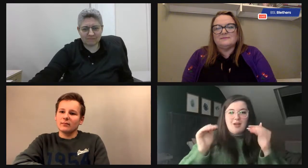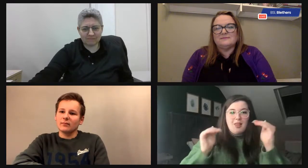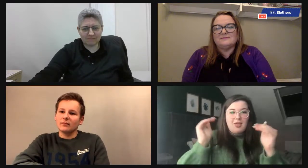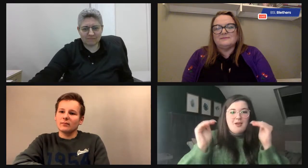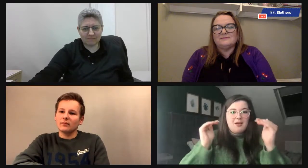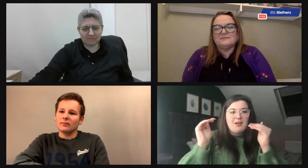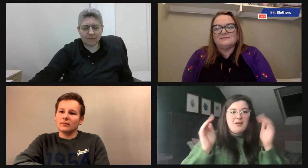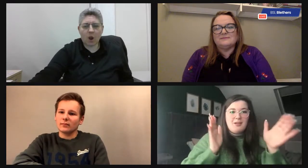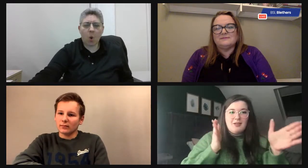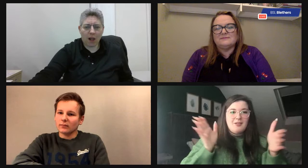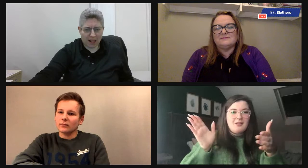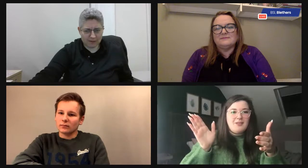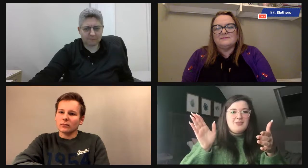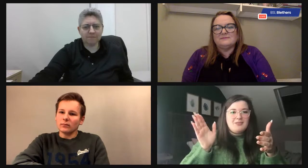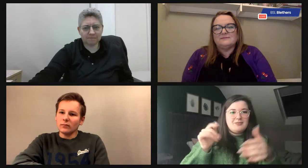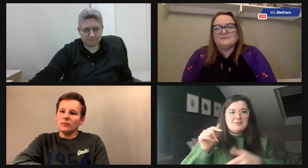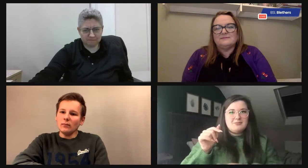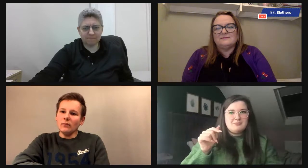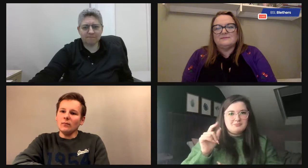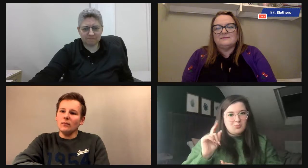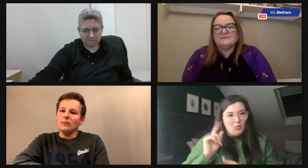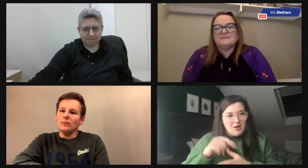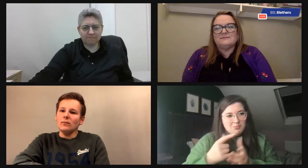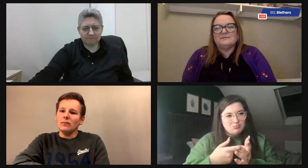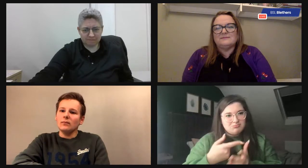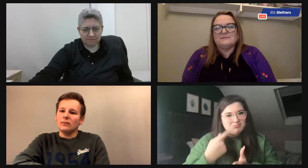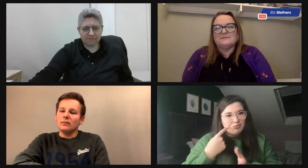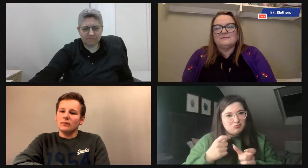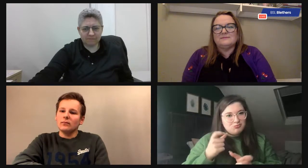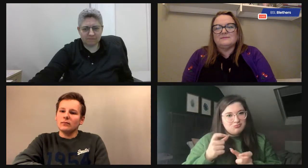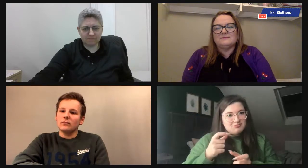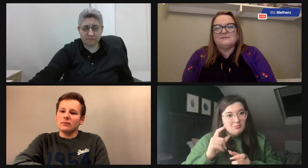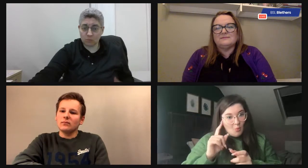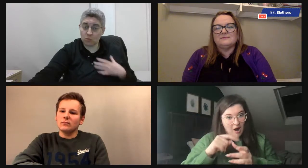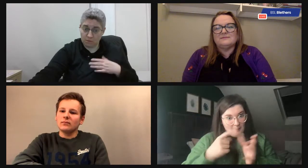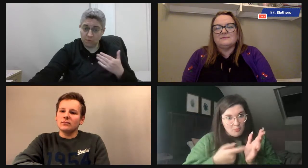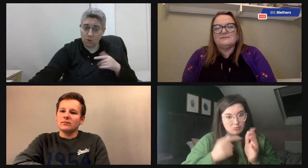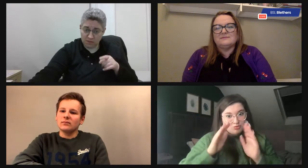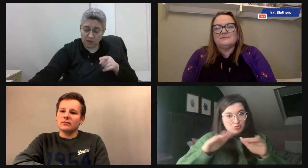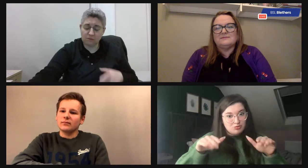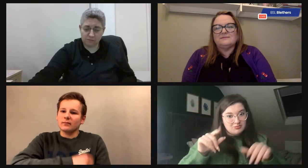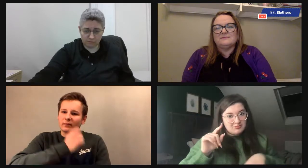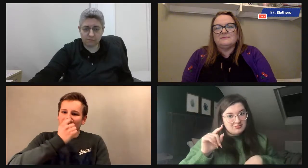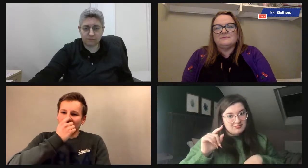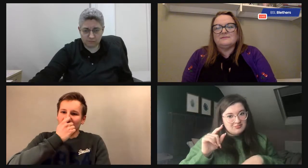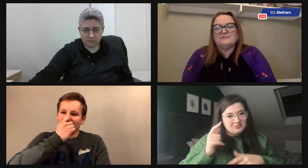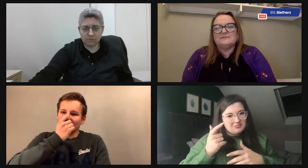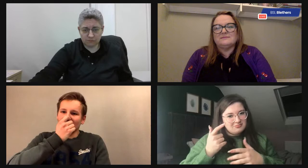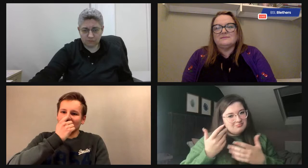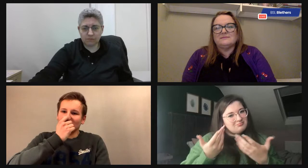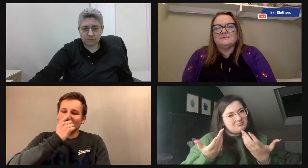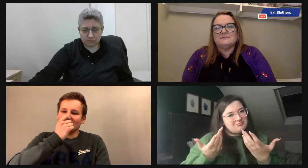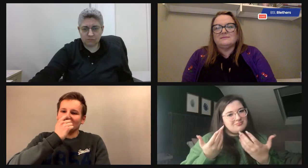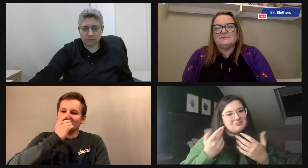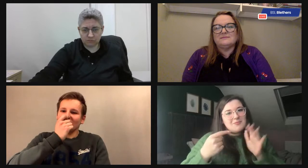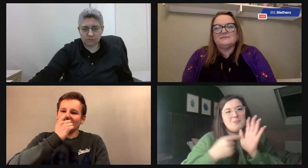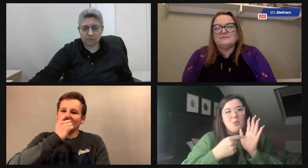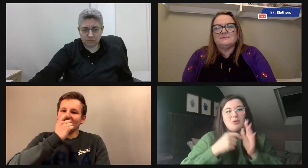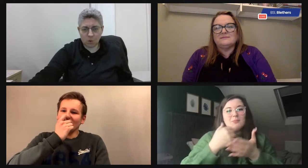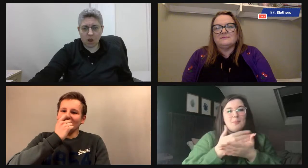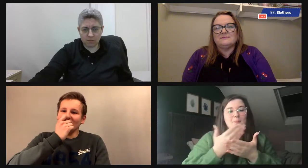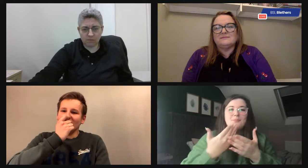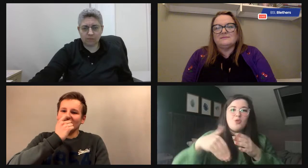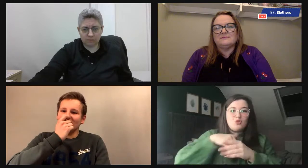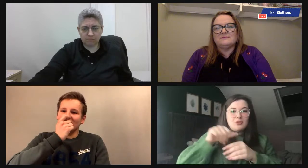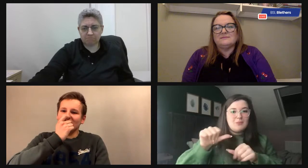and you can find it. Click. But I Yeah. would tend to be the more representative of a more adult population.